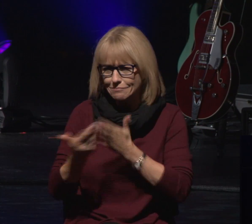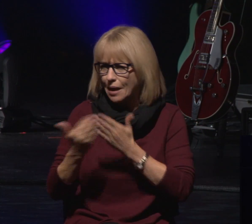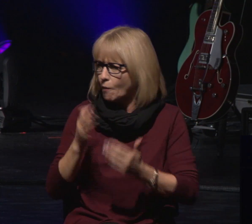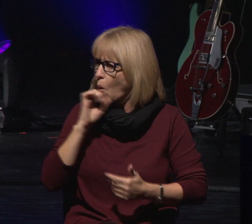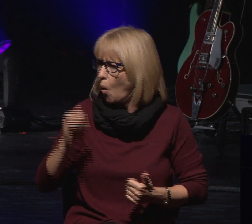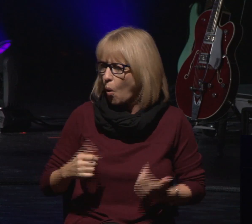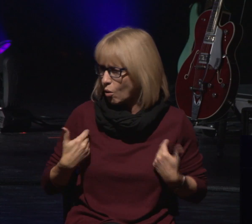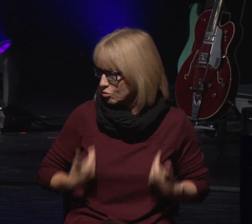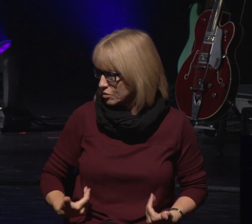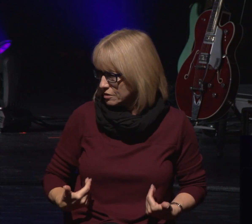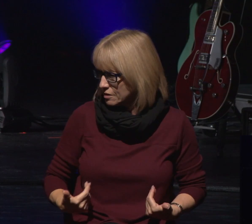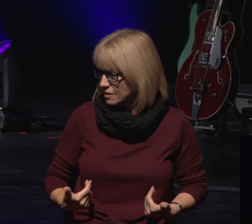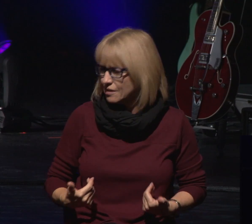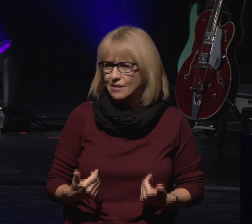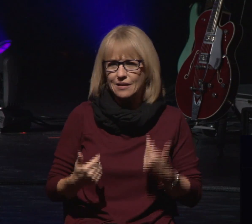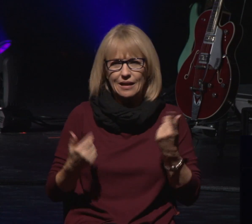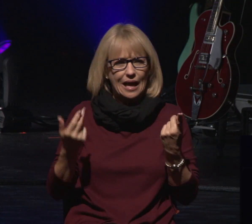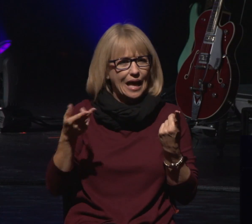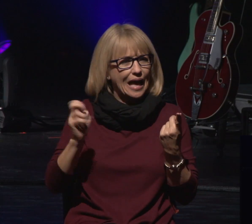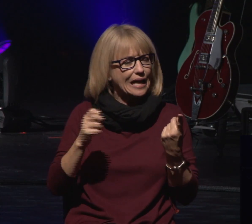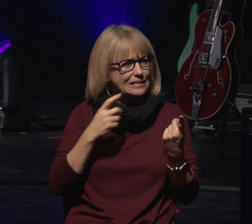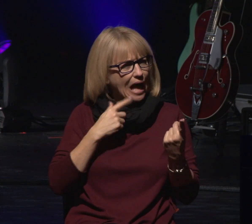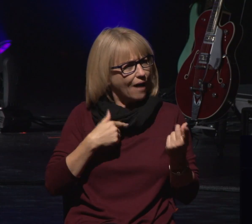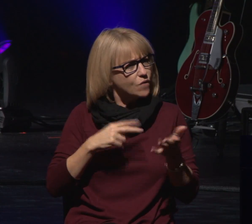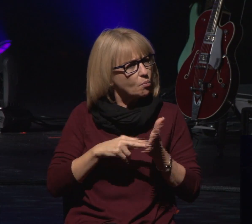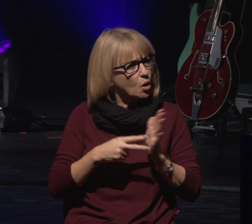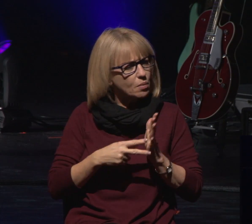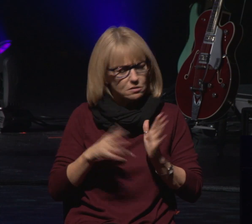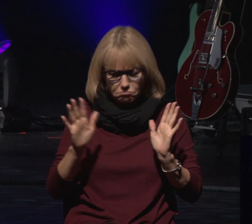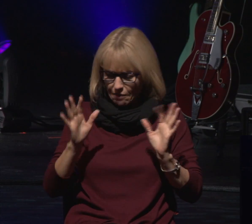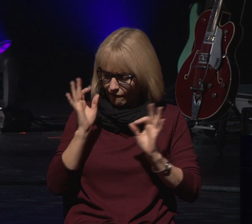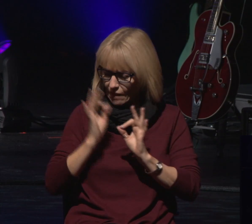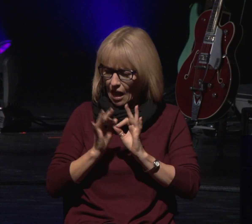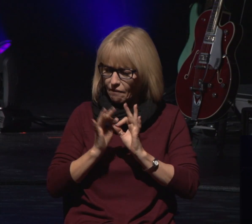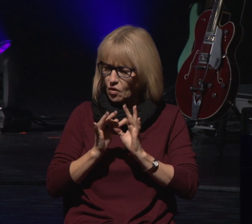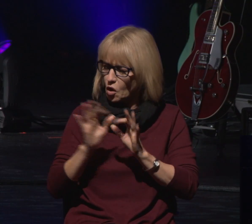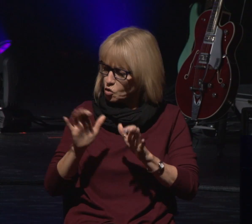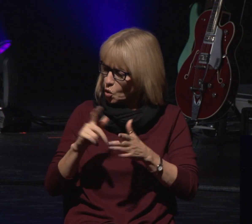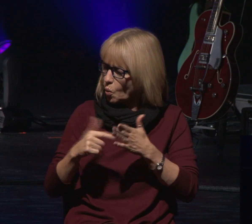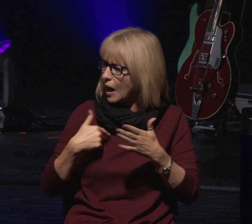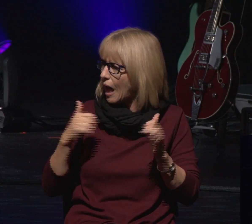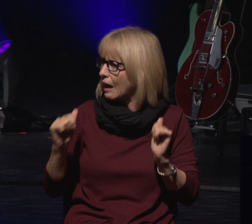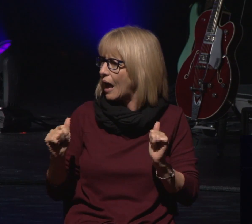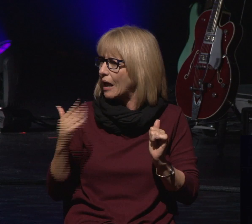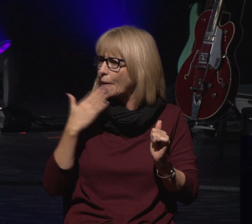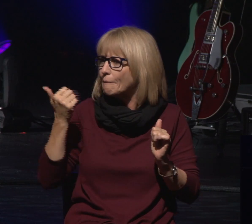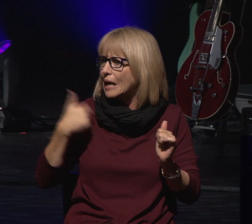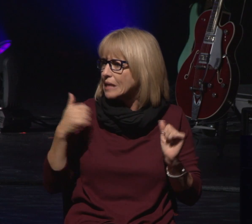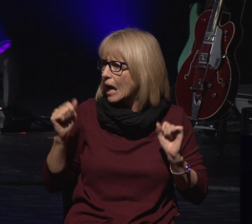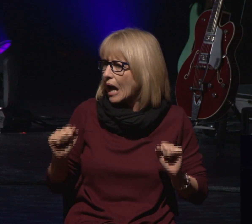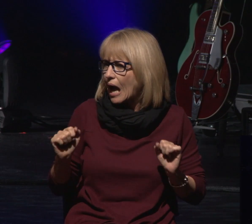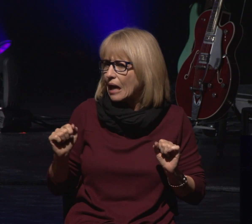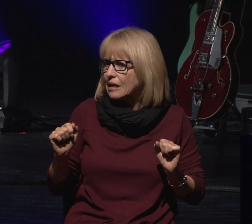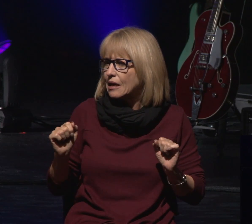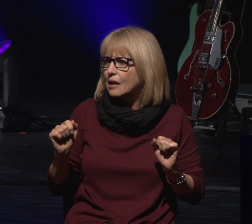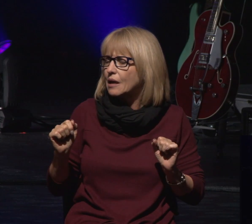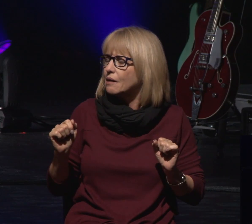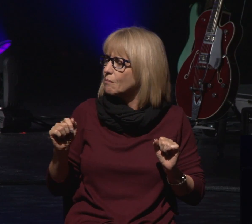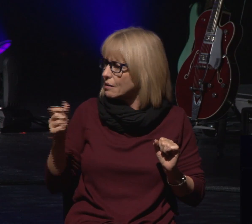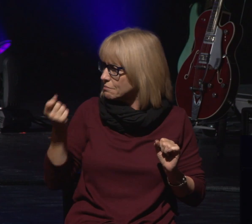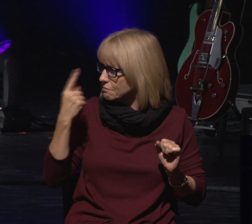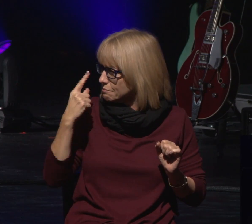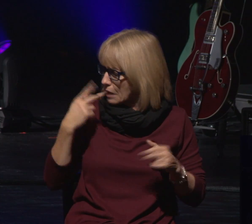to live with the right priorities, saying, I'm supposed to be faithful in this life, do all I can, the best I can, but it's a temporary